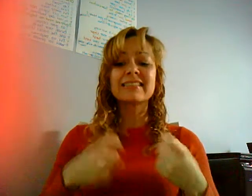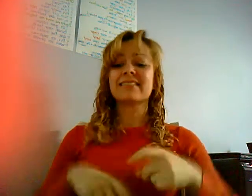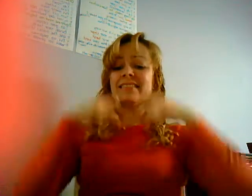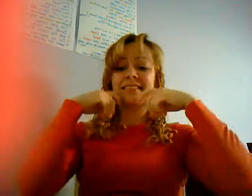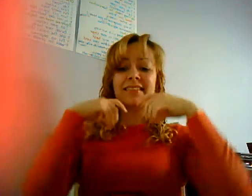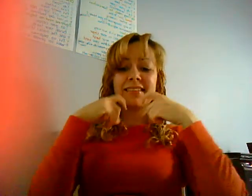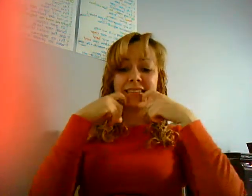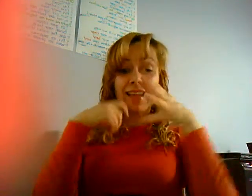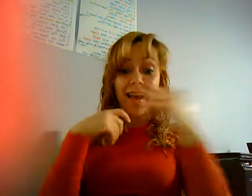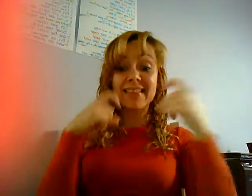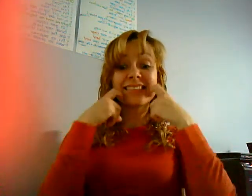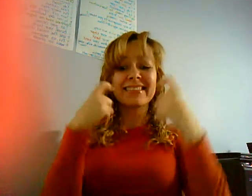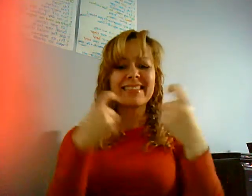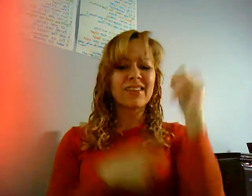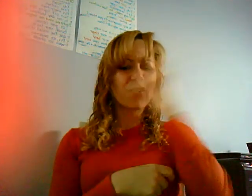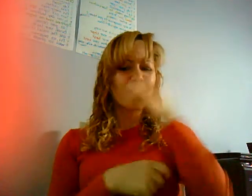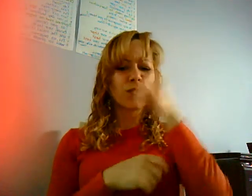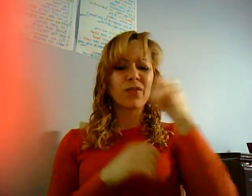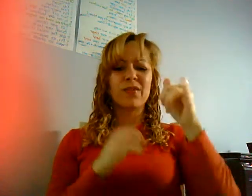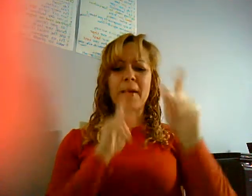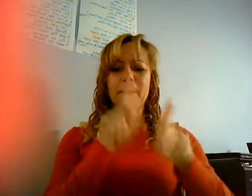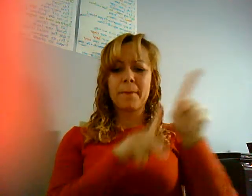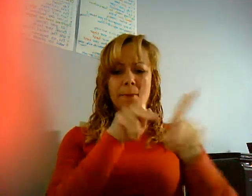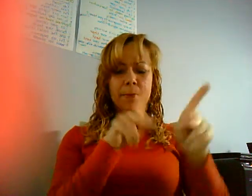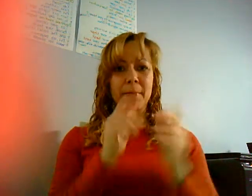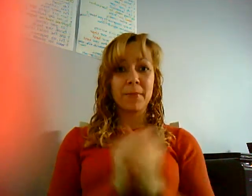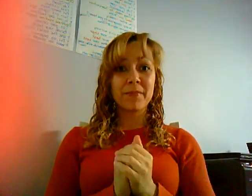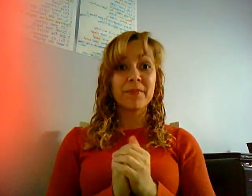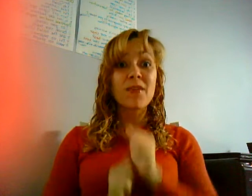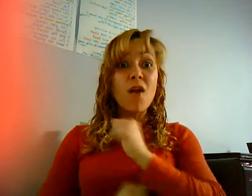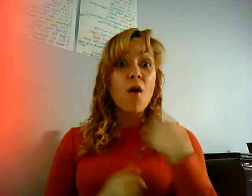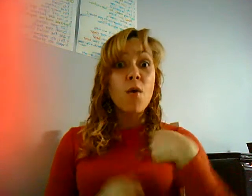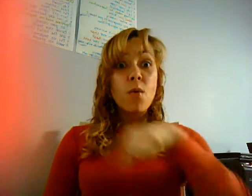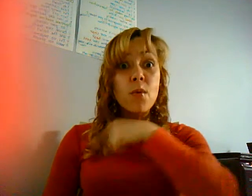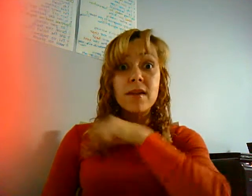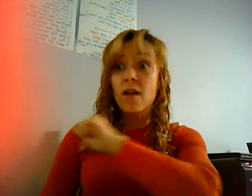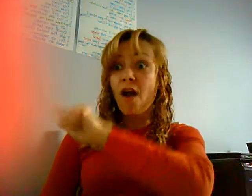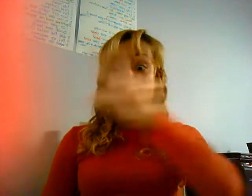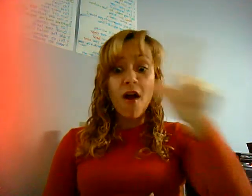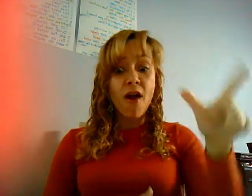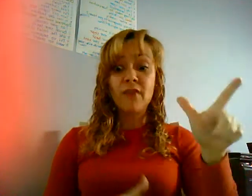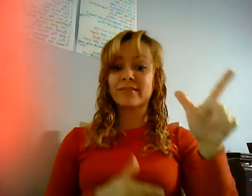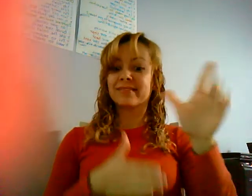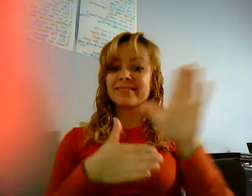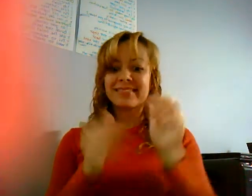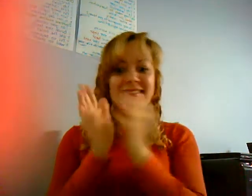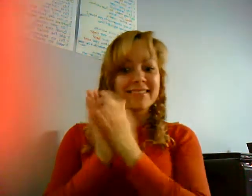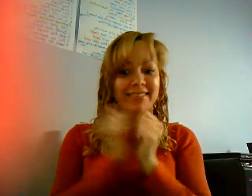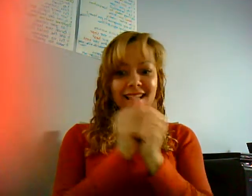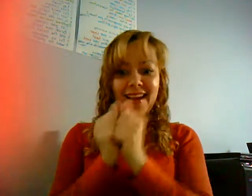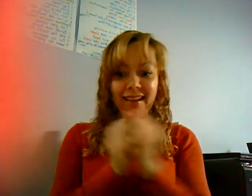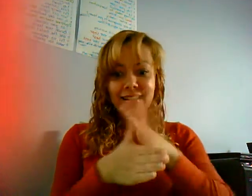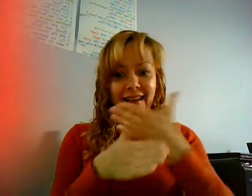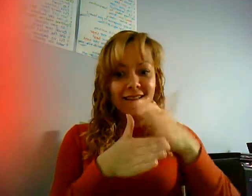And your heart will not sin, or your heart will not sin and it fools people. We share